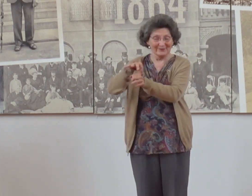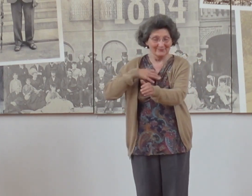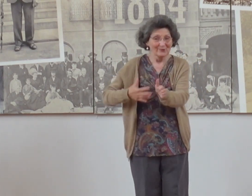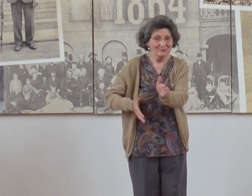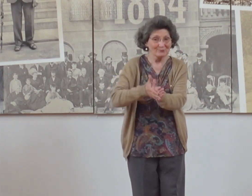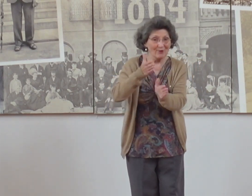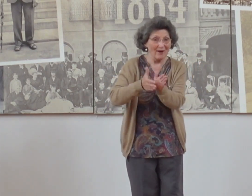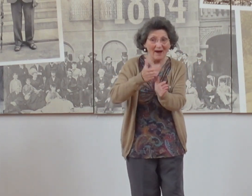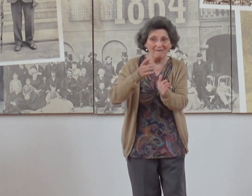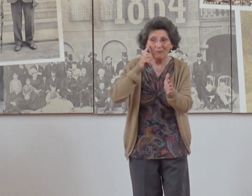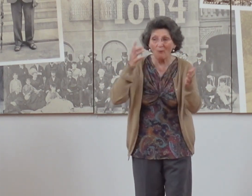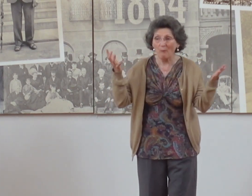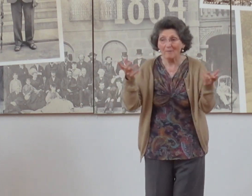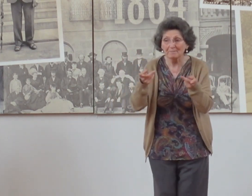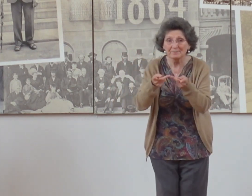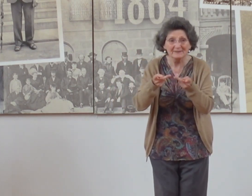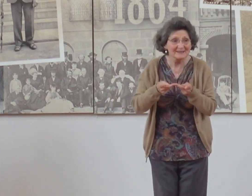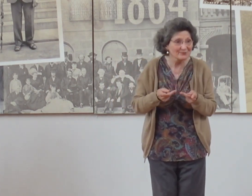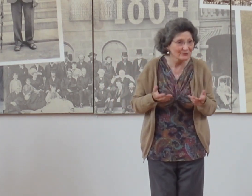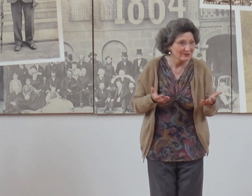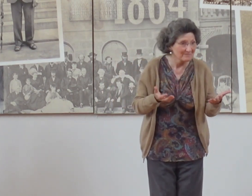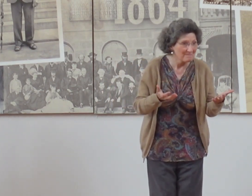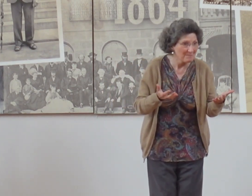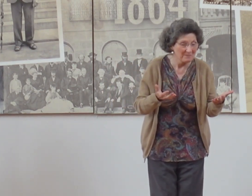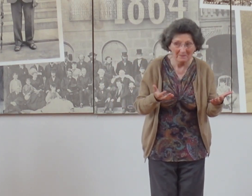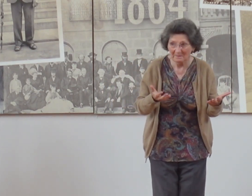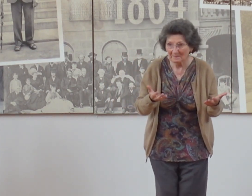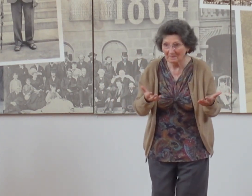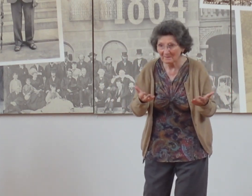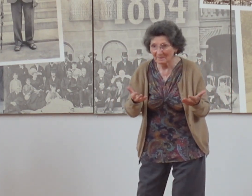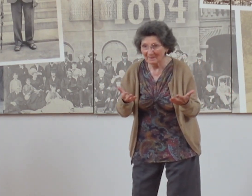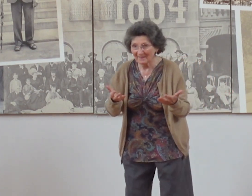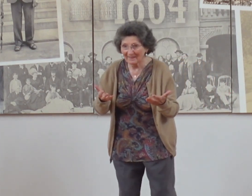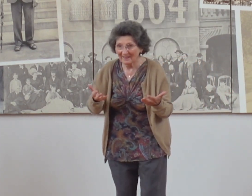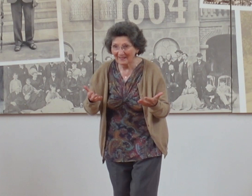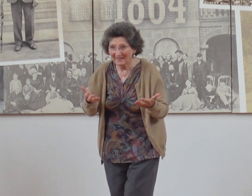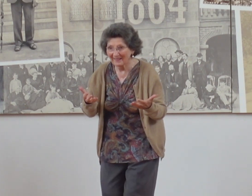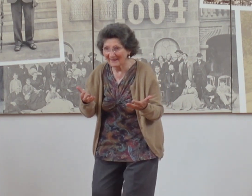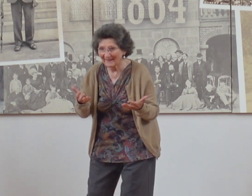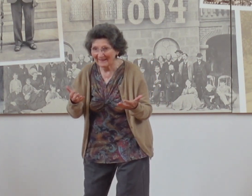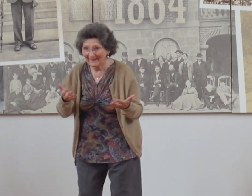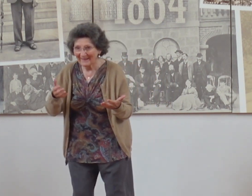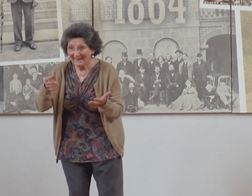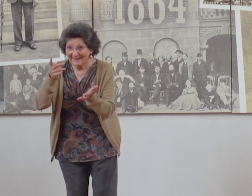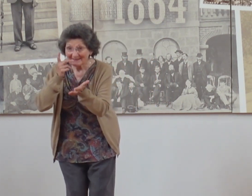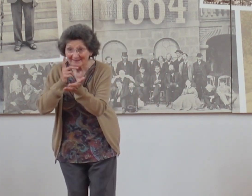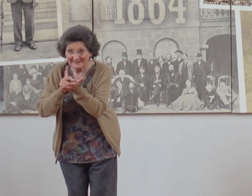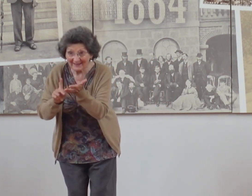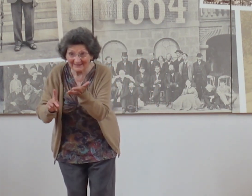The elections were held in June, but maybe you may wonder what position I actually ran for.